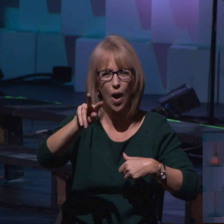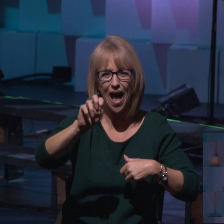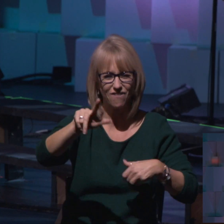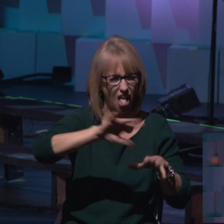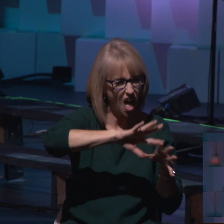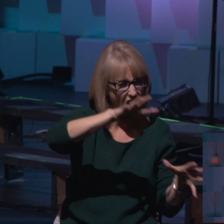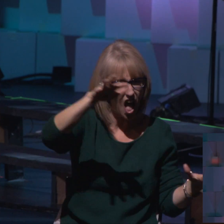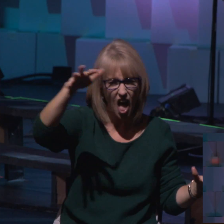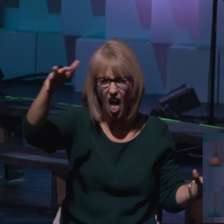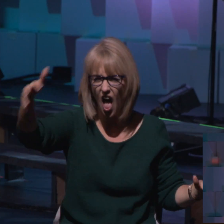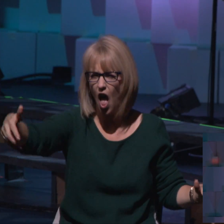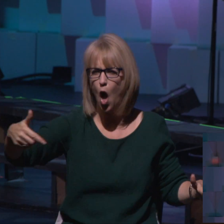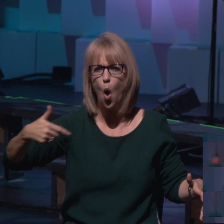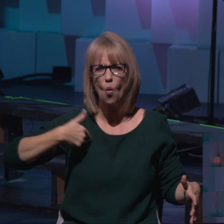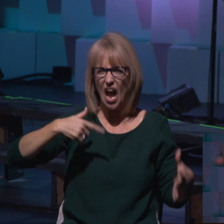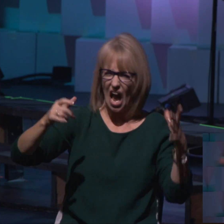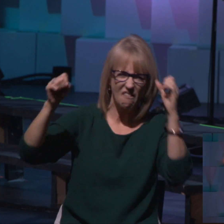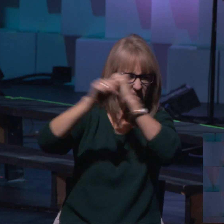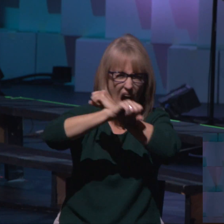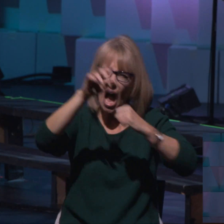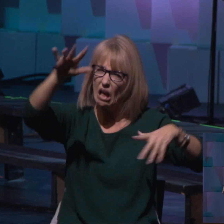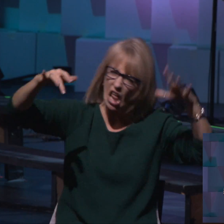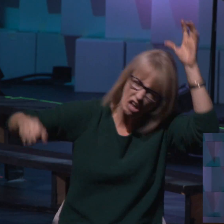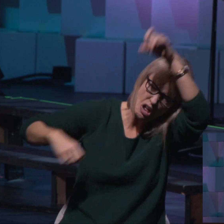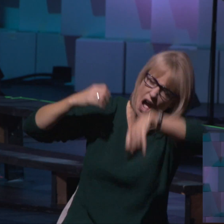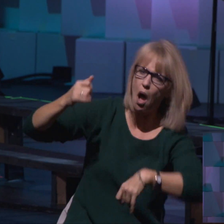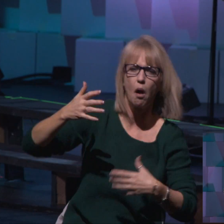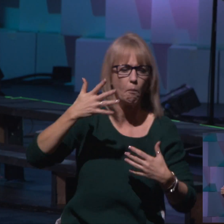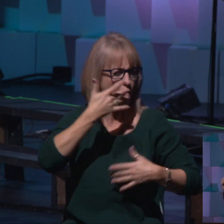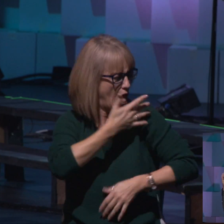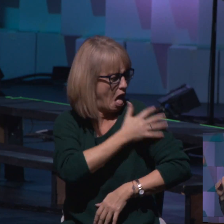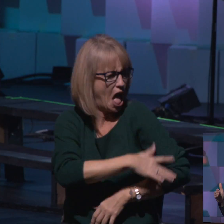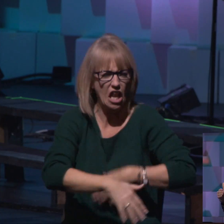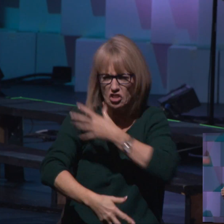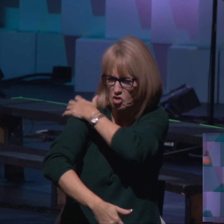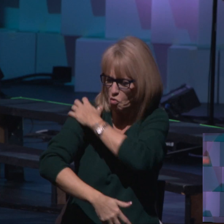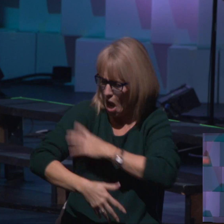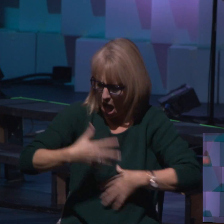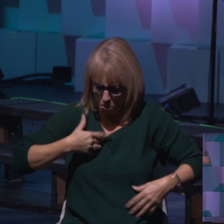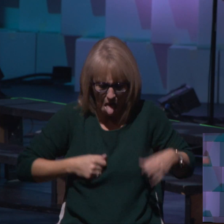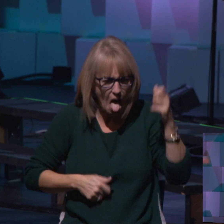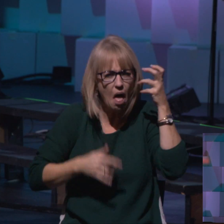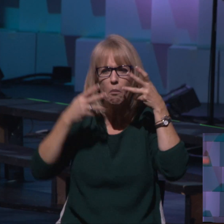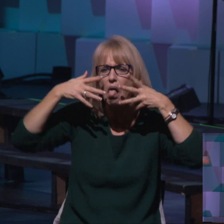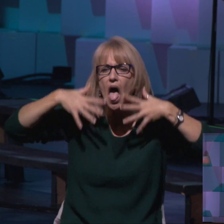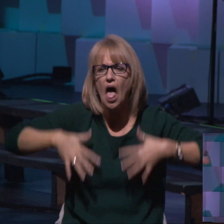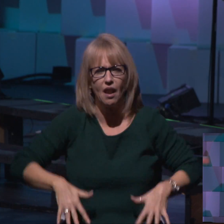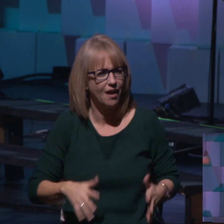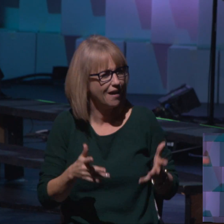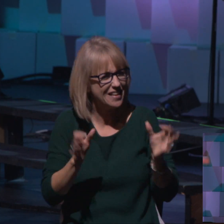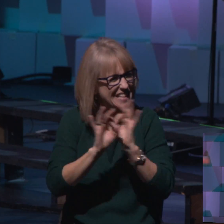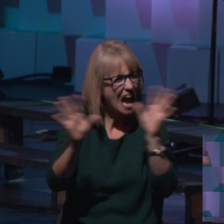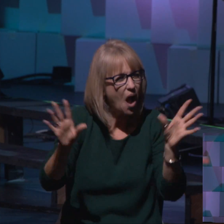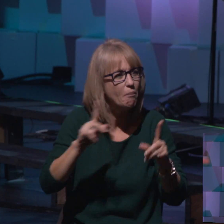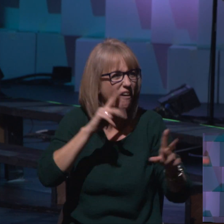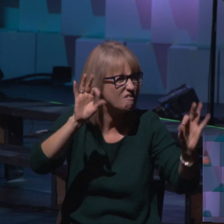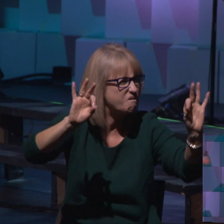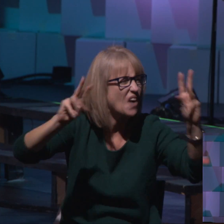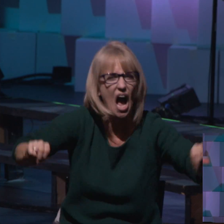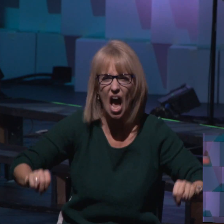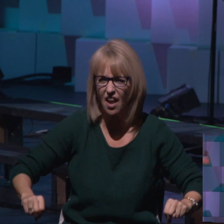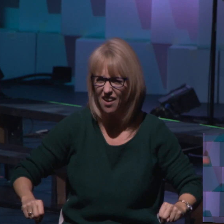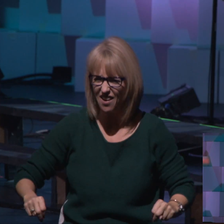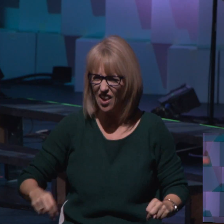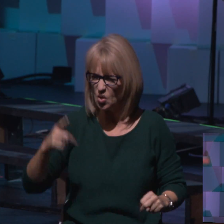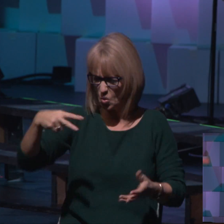gravel. We came out bloody, scratched up, but it was so much fun, so much fun. There's something about if you could stand on top